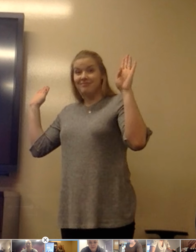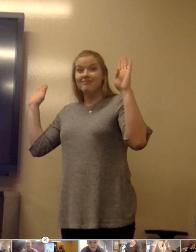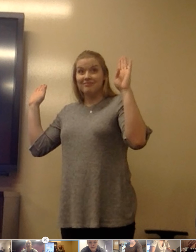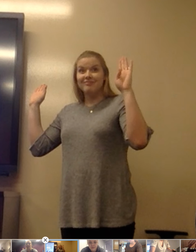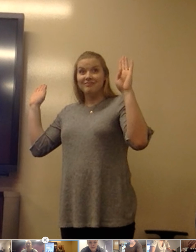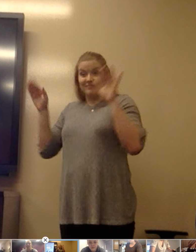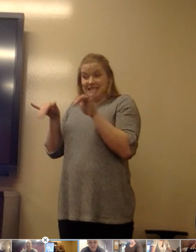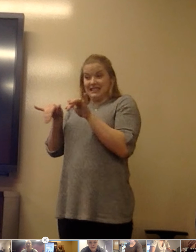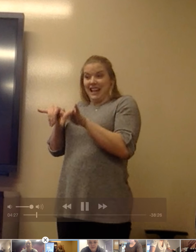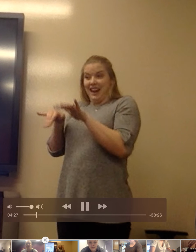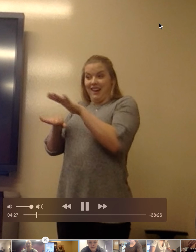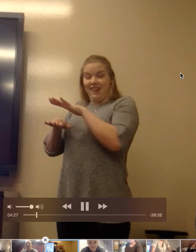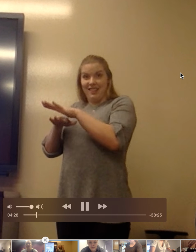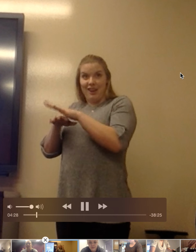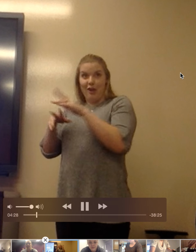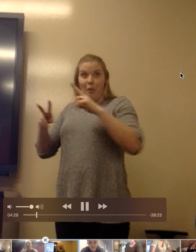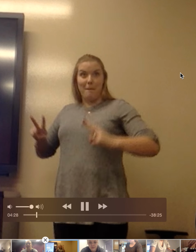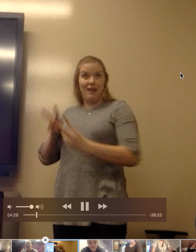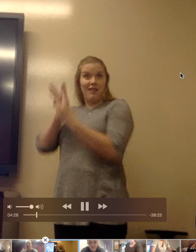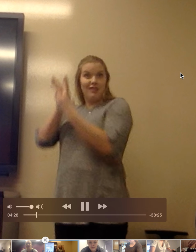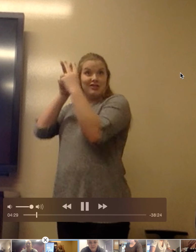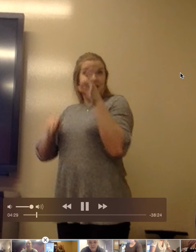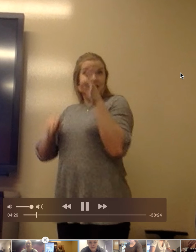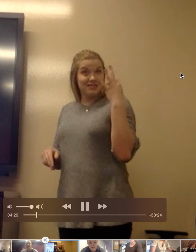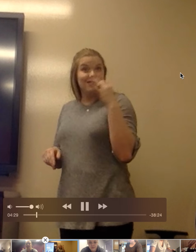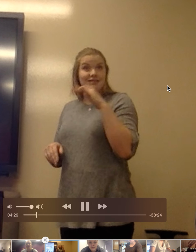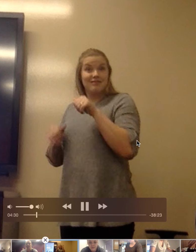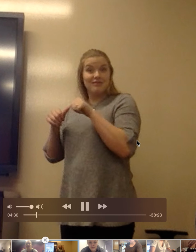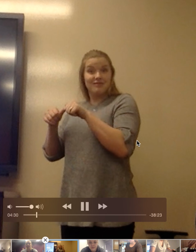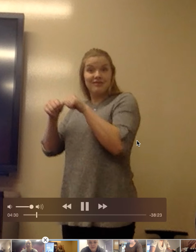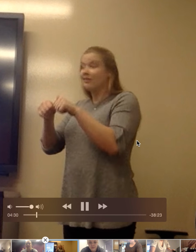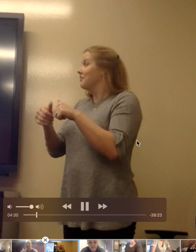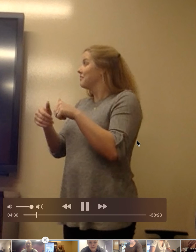first school. He opened the doors, and it was in Paris, France.